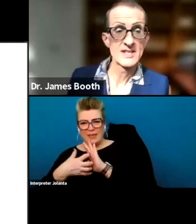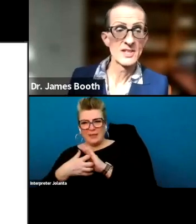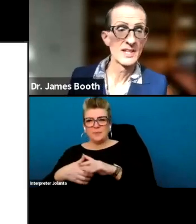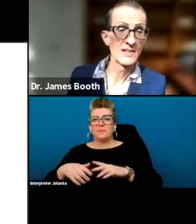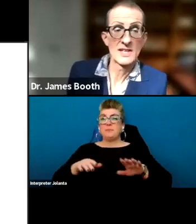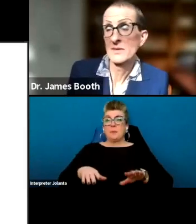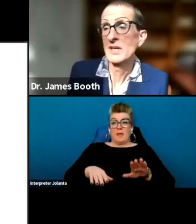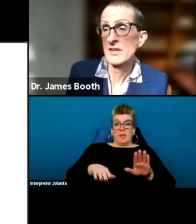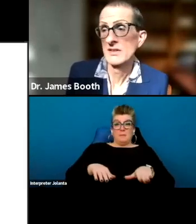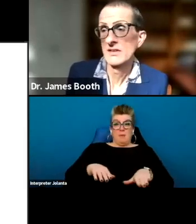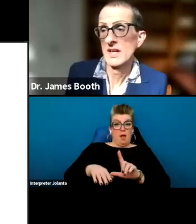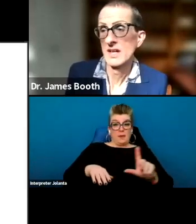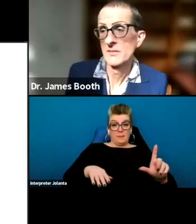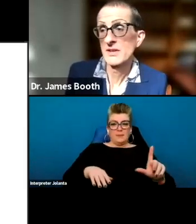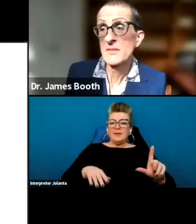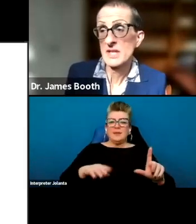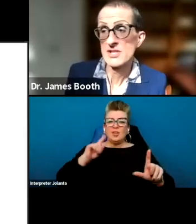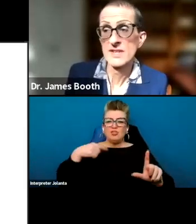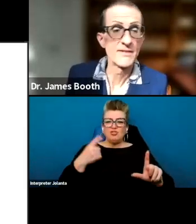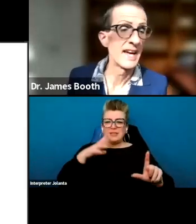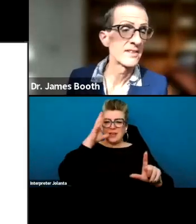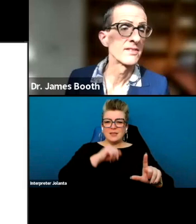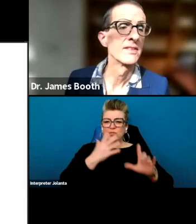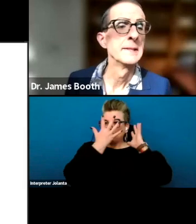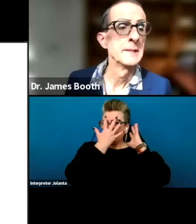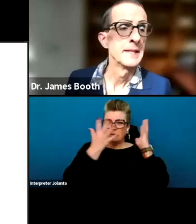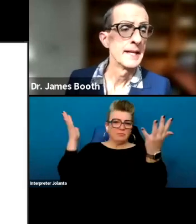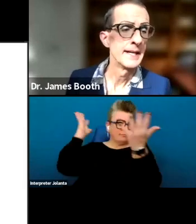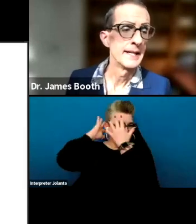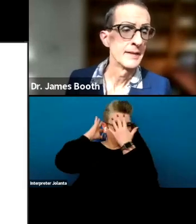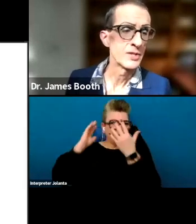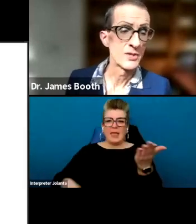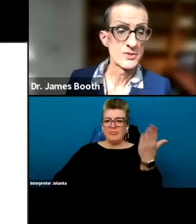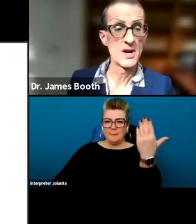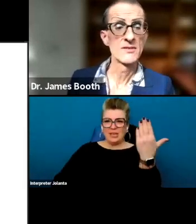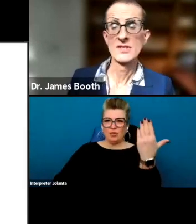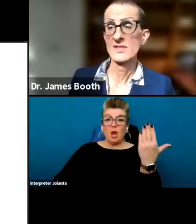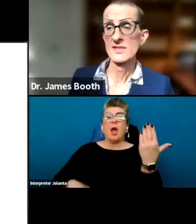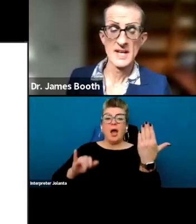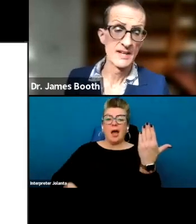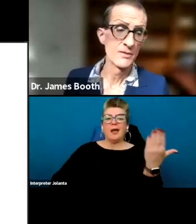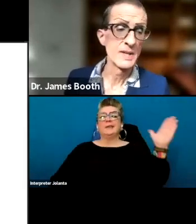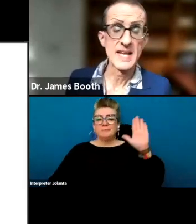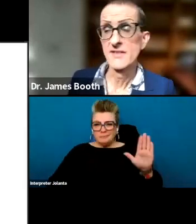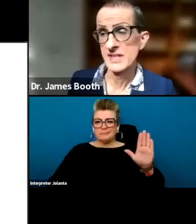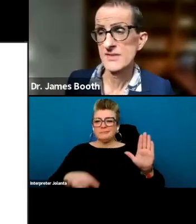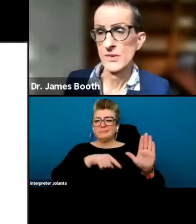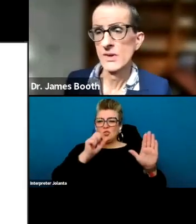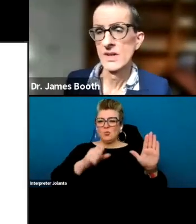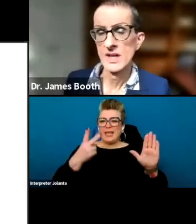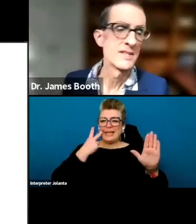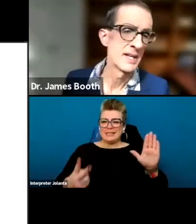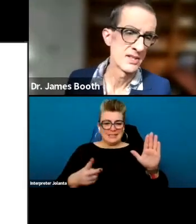can essentially look at the mirror image of the effects to show strong versus kind of weak